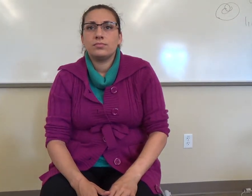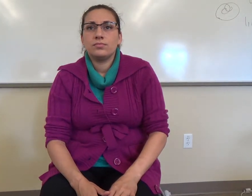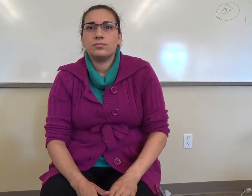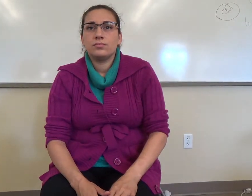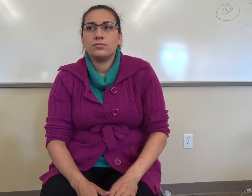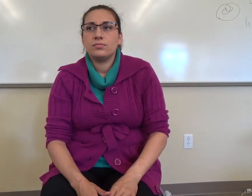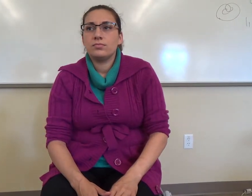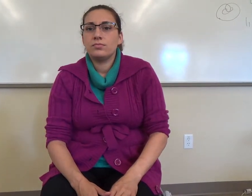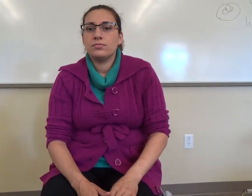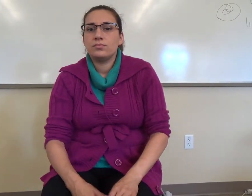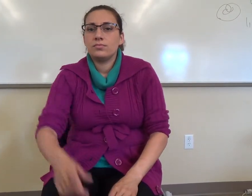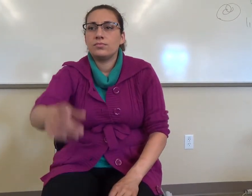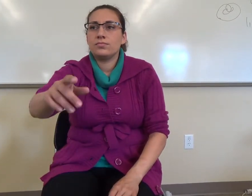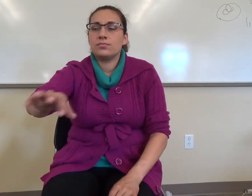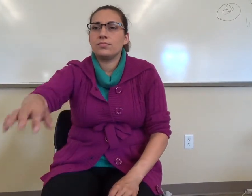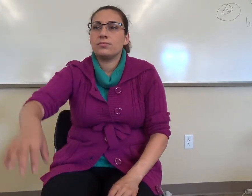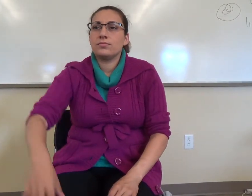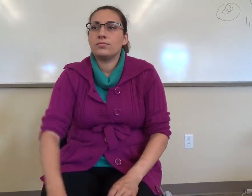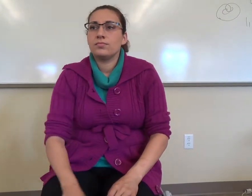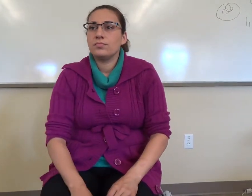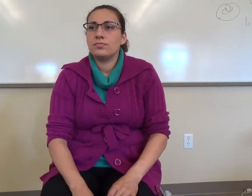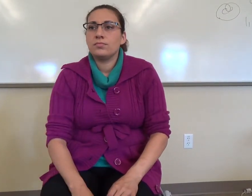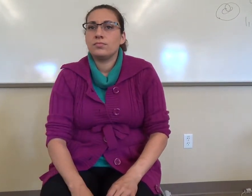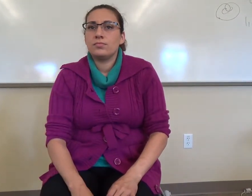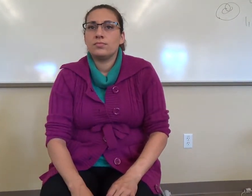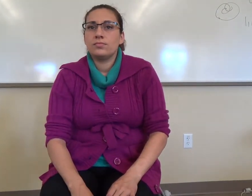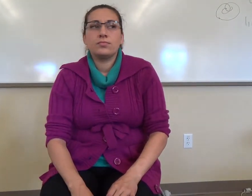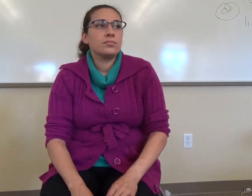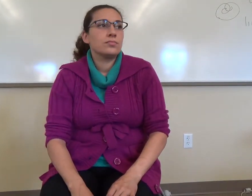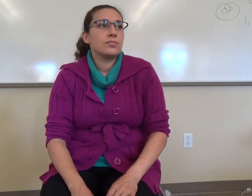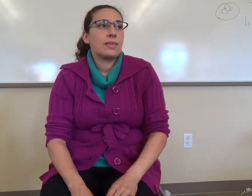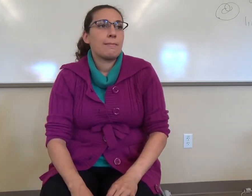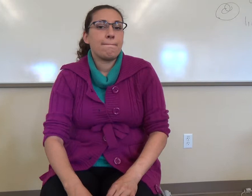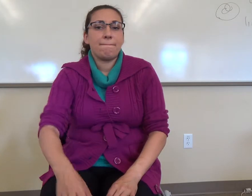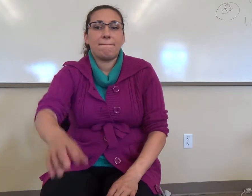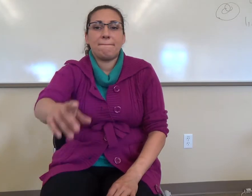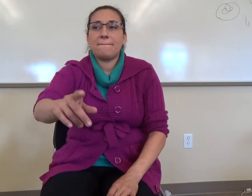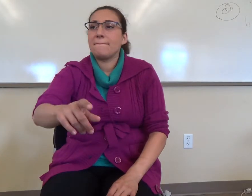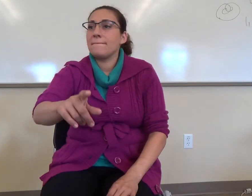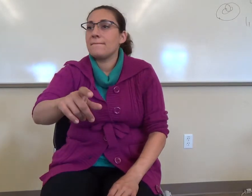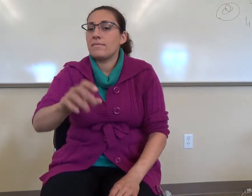Okay. Yes, over. Okay, we'll have six. All right, over.